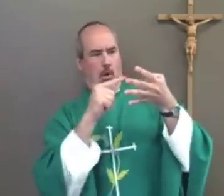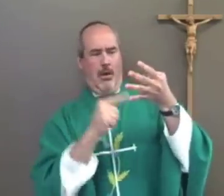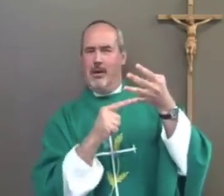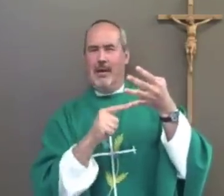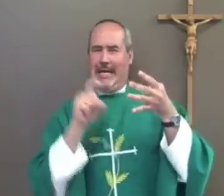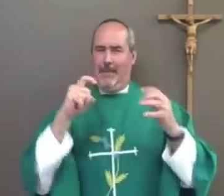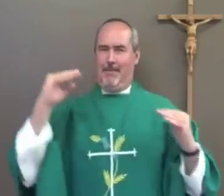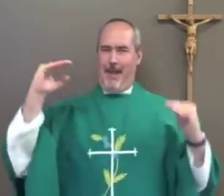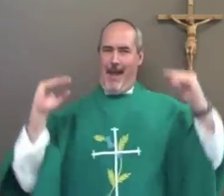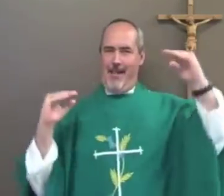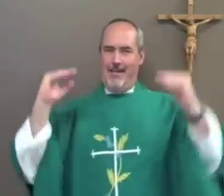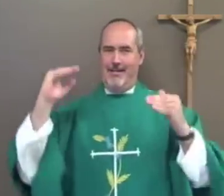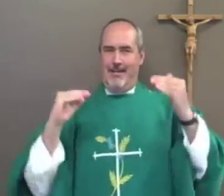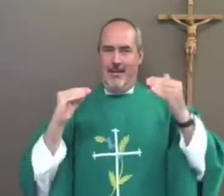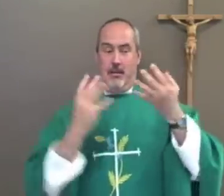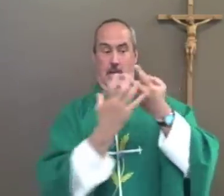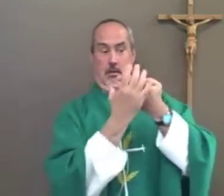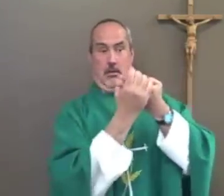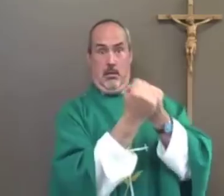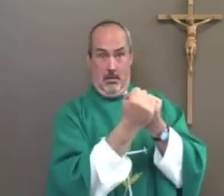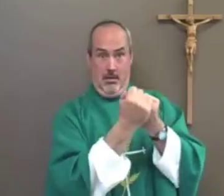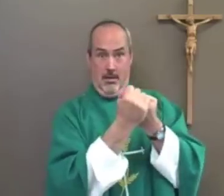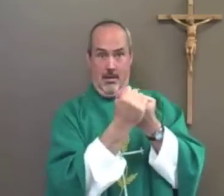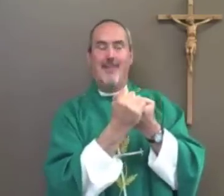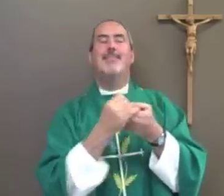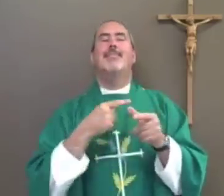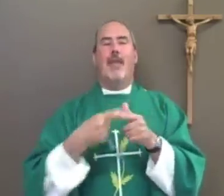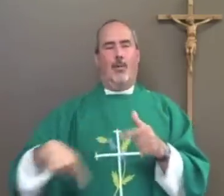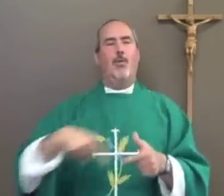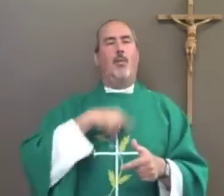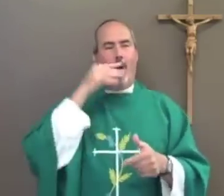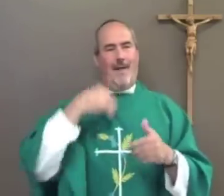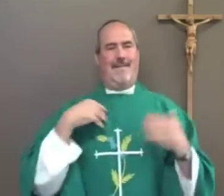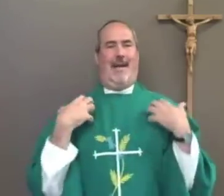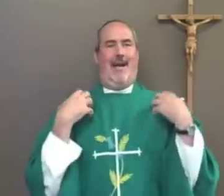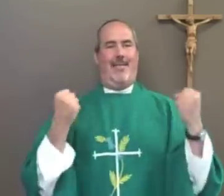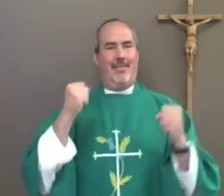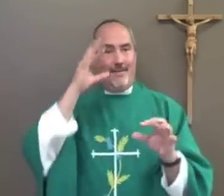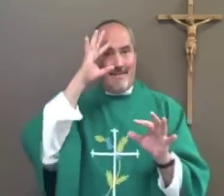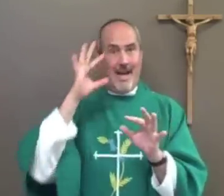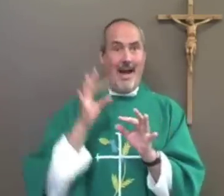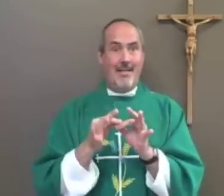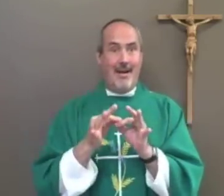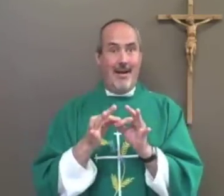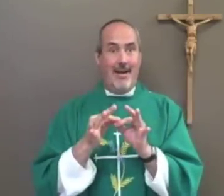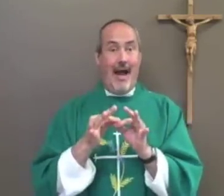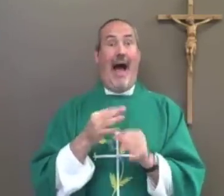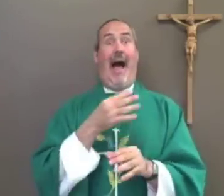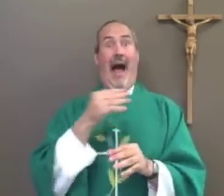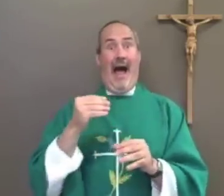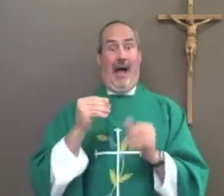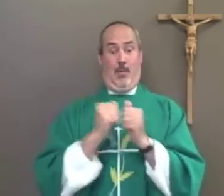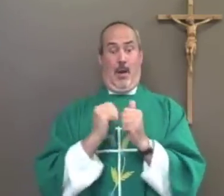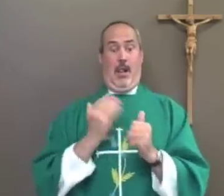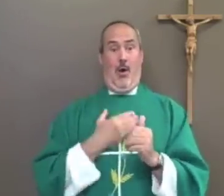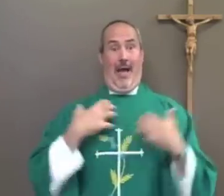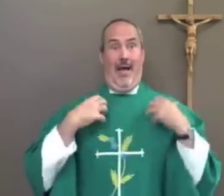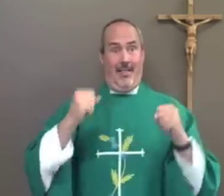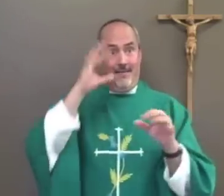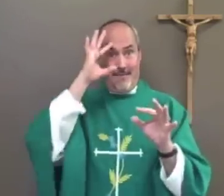We also need to think about keeping all four of those in check or in balance. And in doing so, will help us have a healthier faith. And